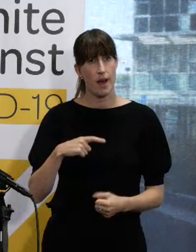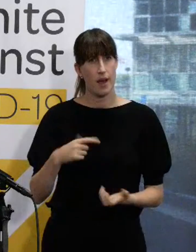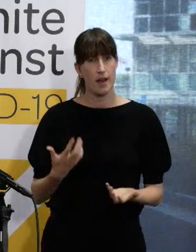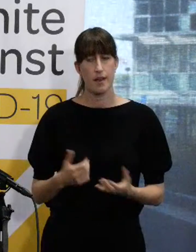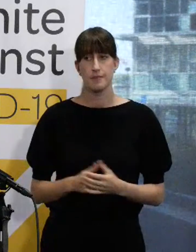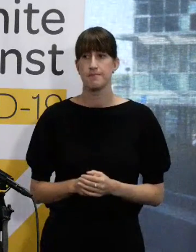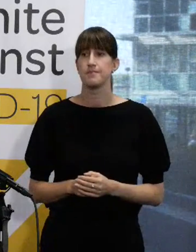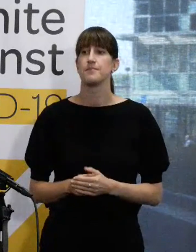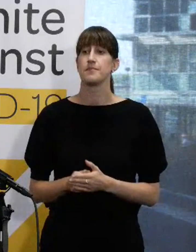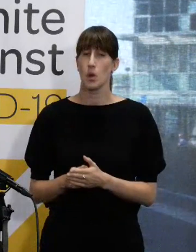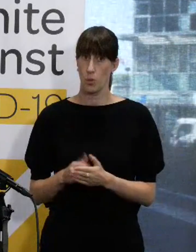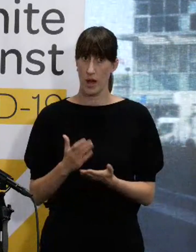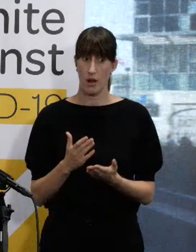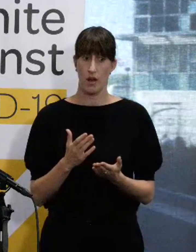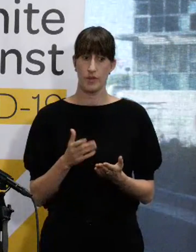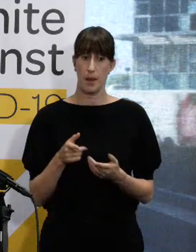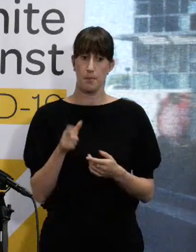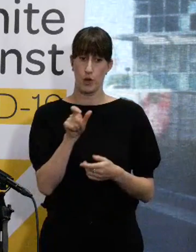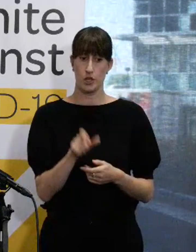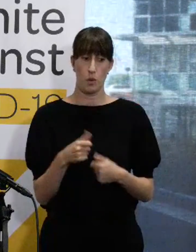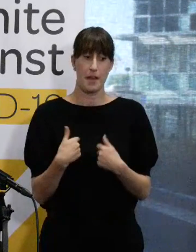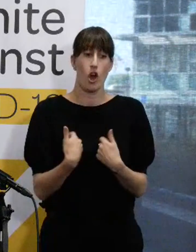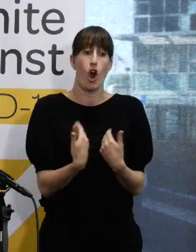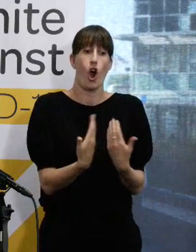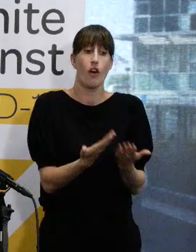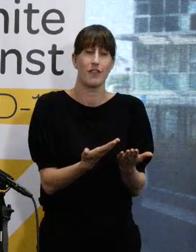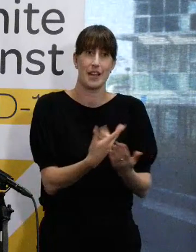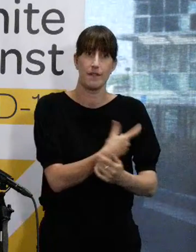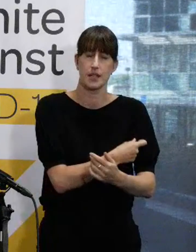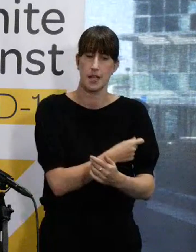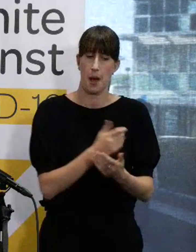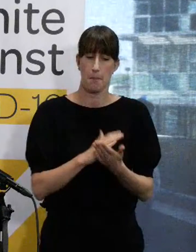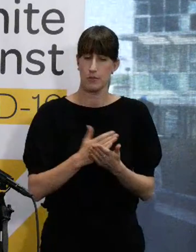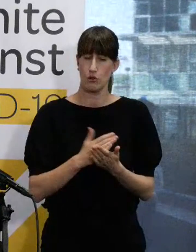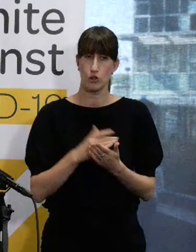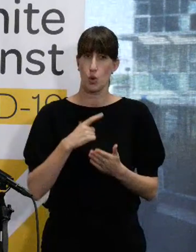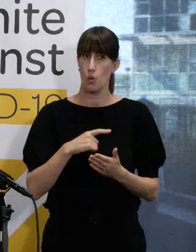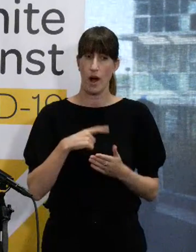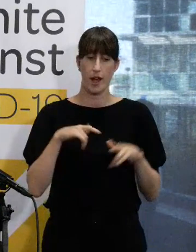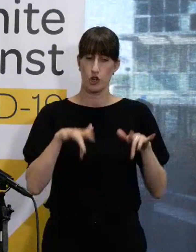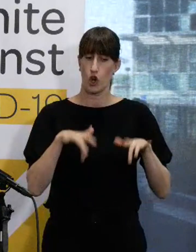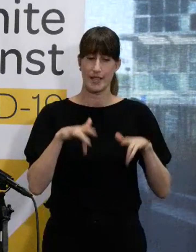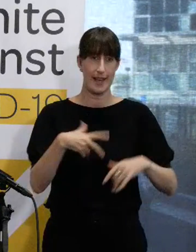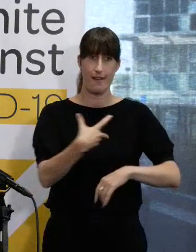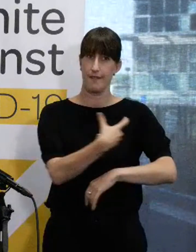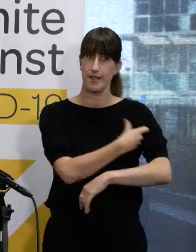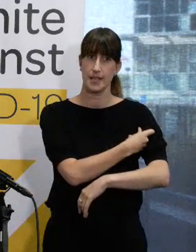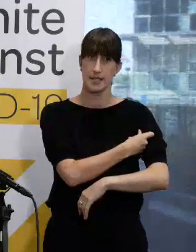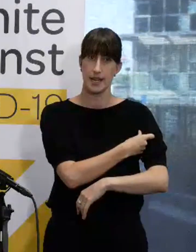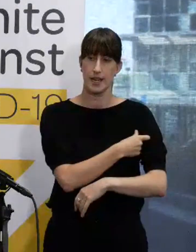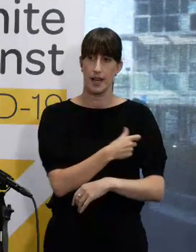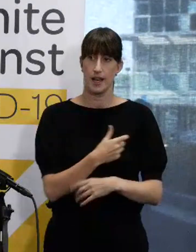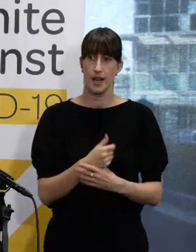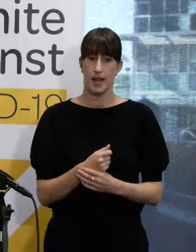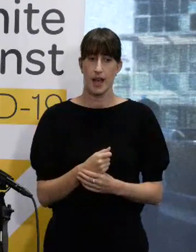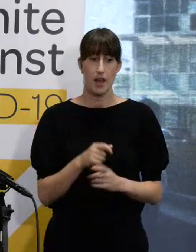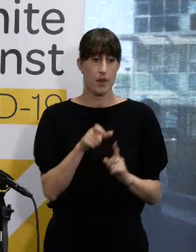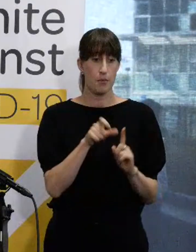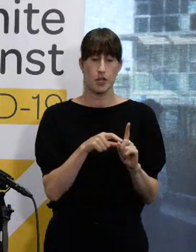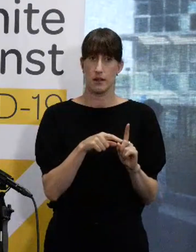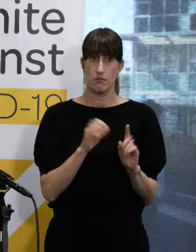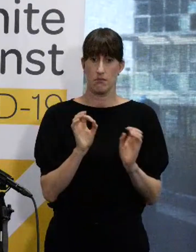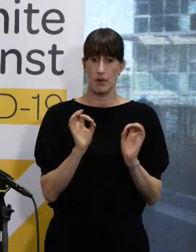have been offered, and I don't have any further information on the reasons why. My understanding is that it's not the person has objected